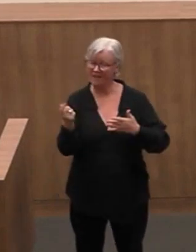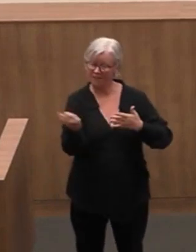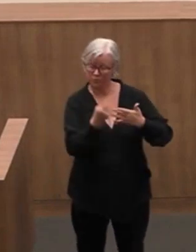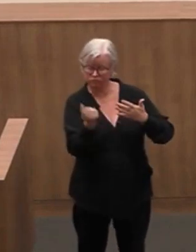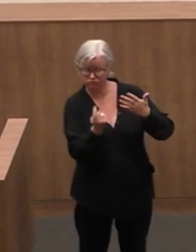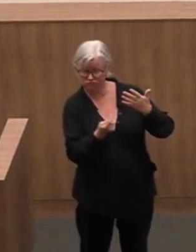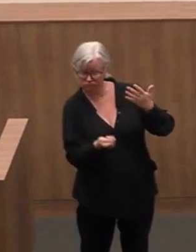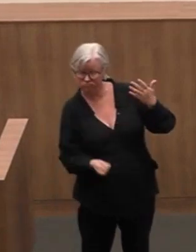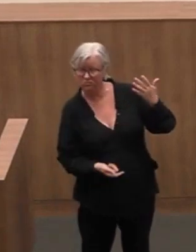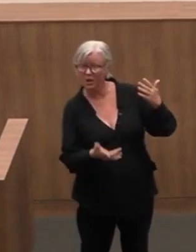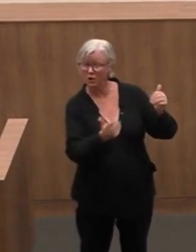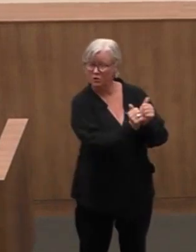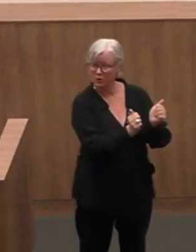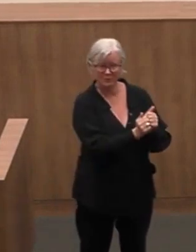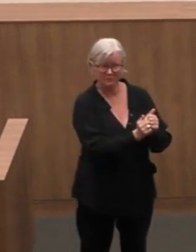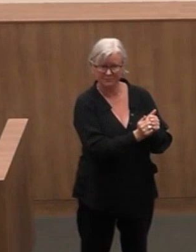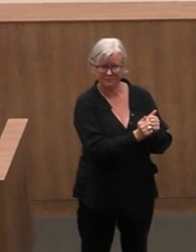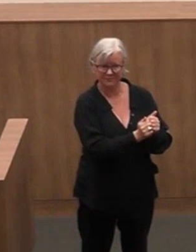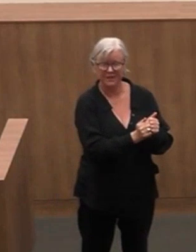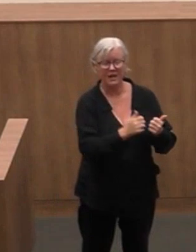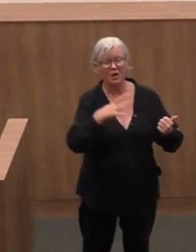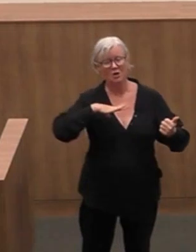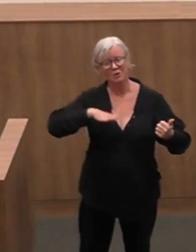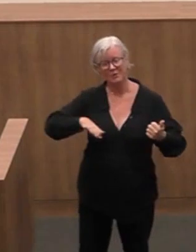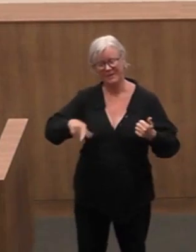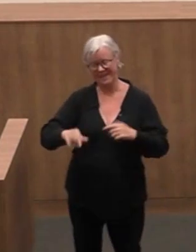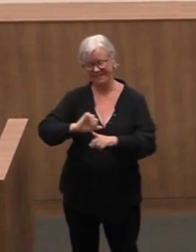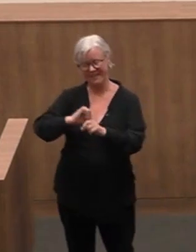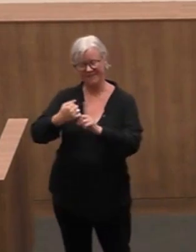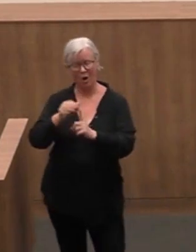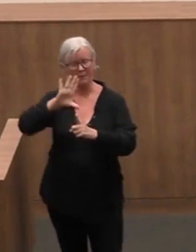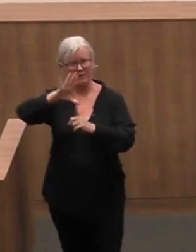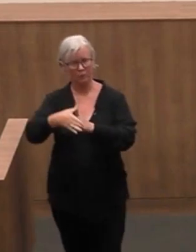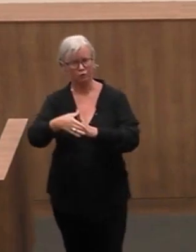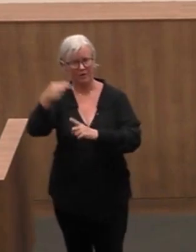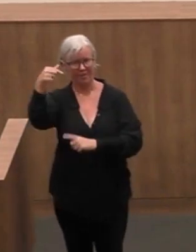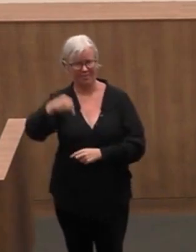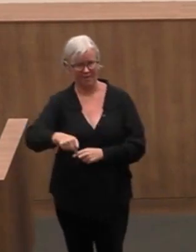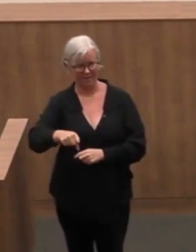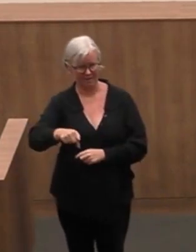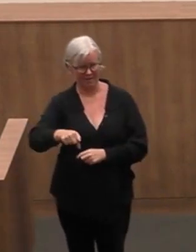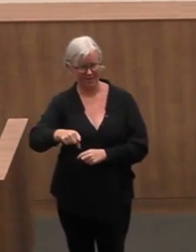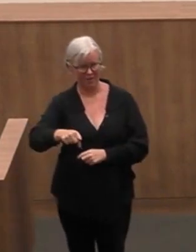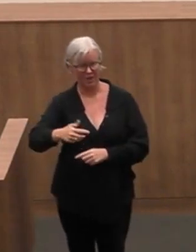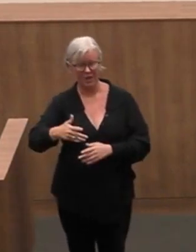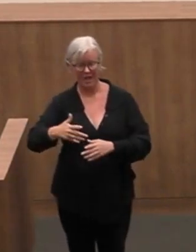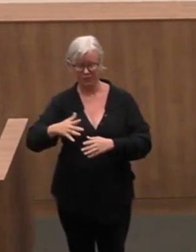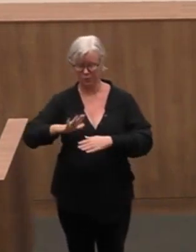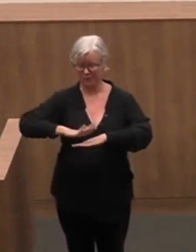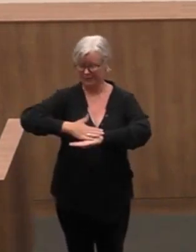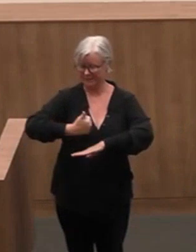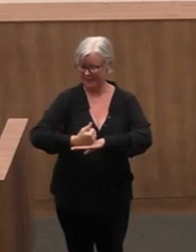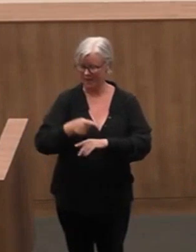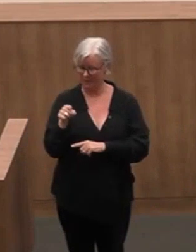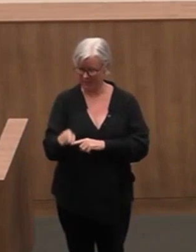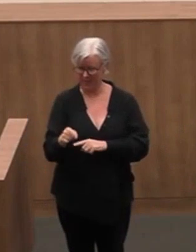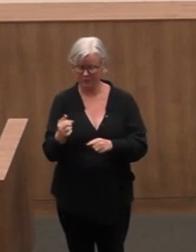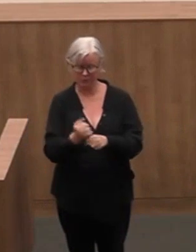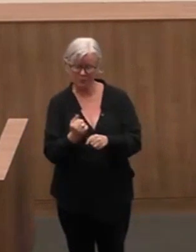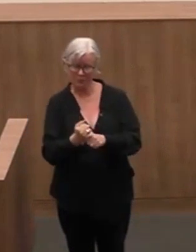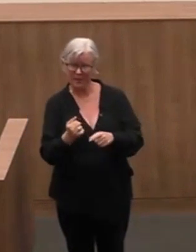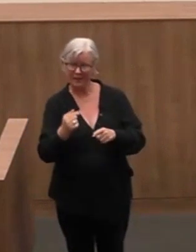these sorts of documents, but it's about setting a culture that actually supports this, and to set that culture for people to understand